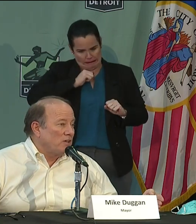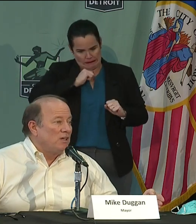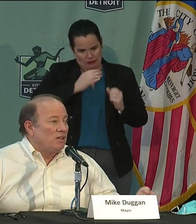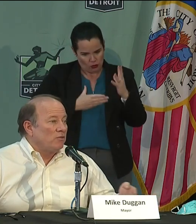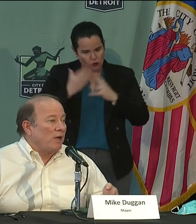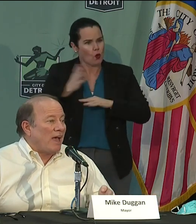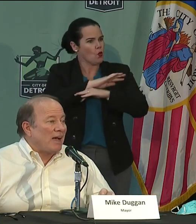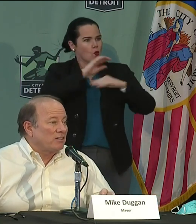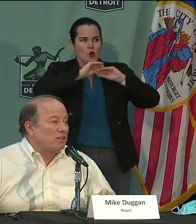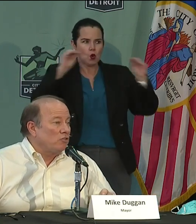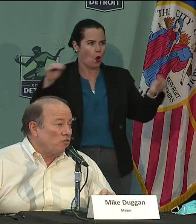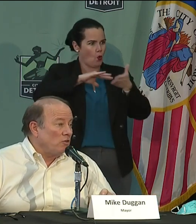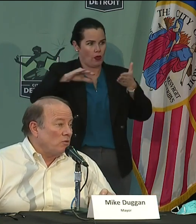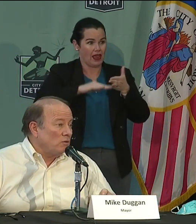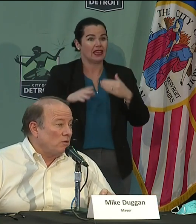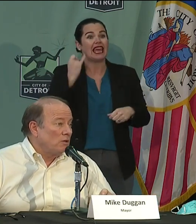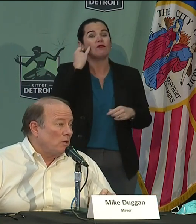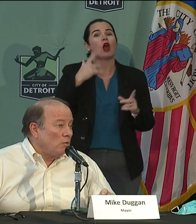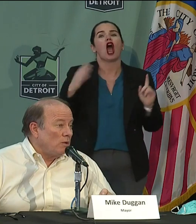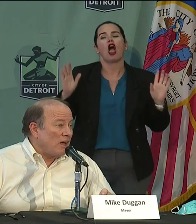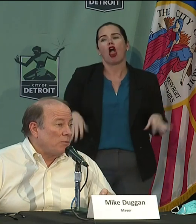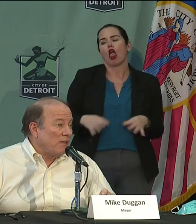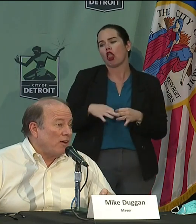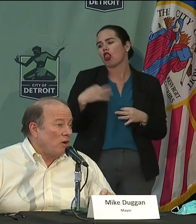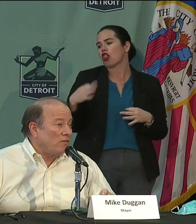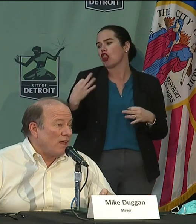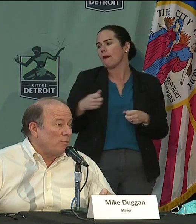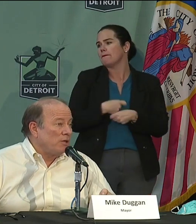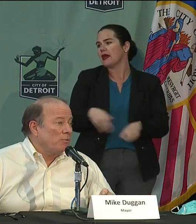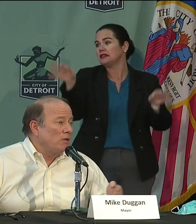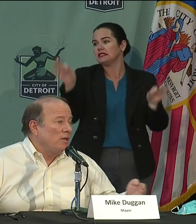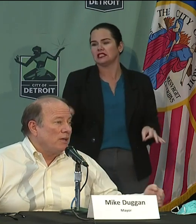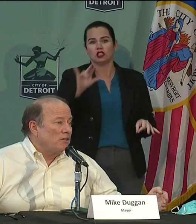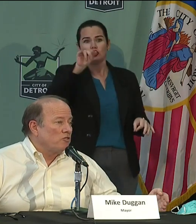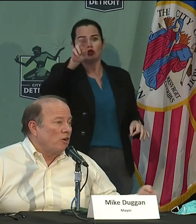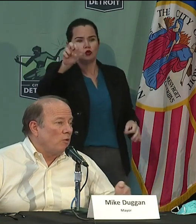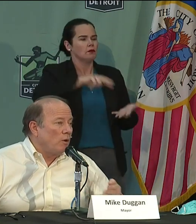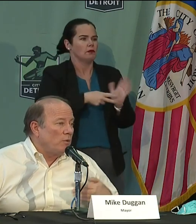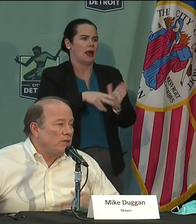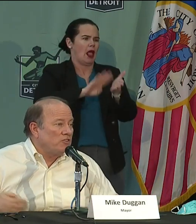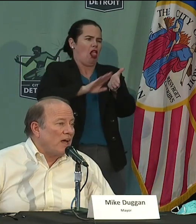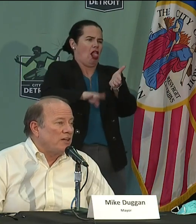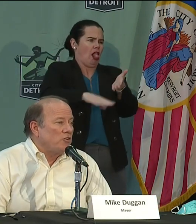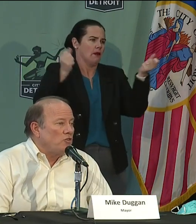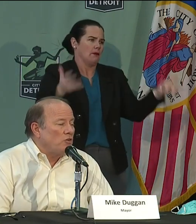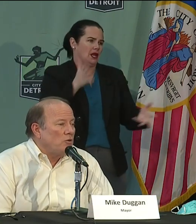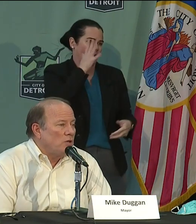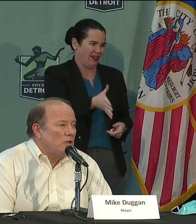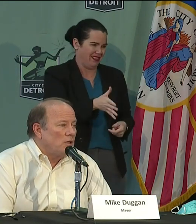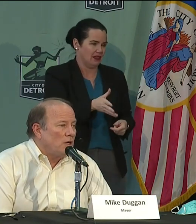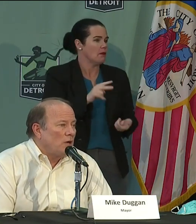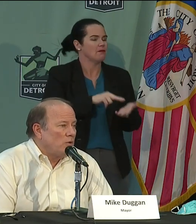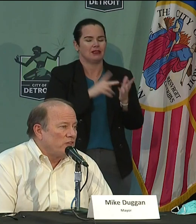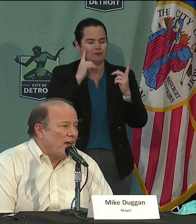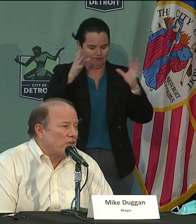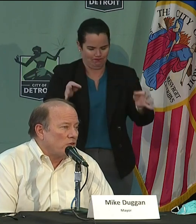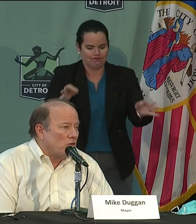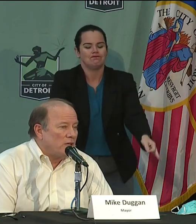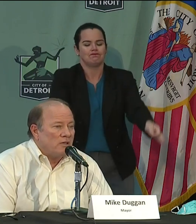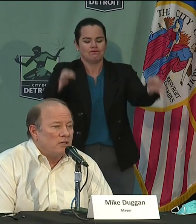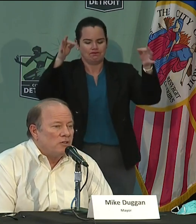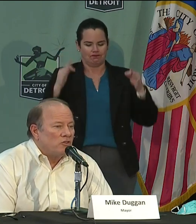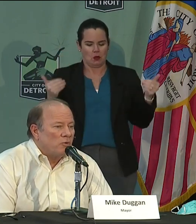employees. If we acted in June, we would have to be laying off a lot of people. And so what we decided to do was